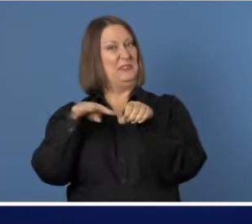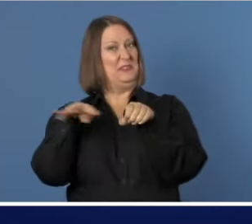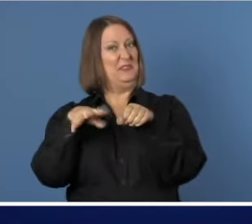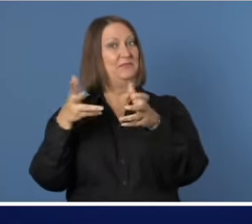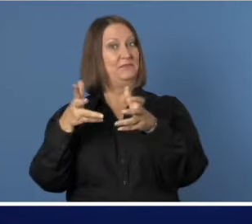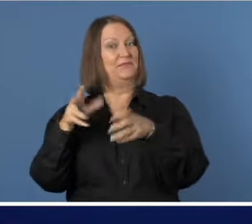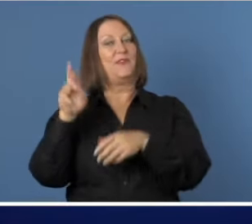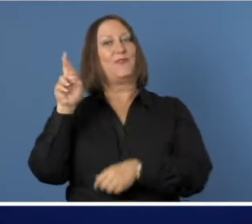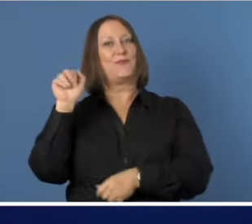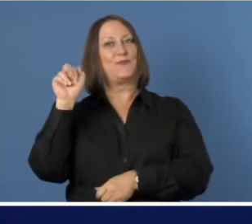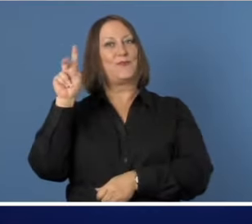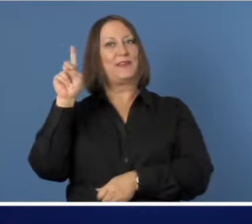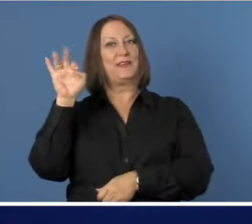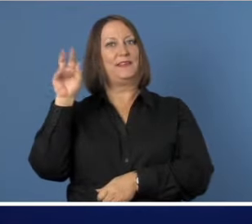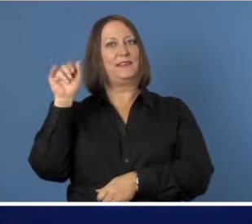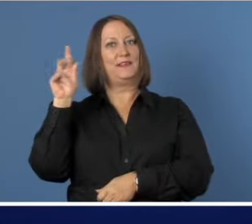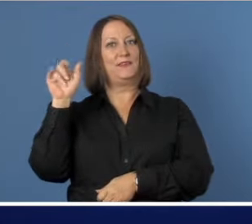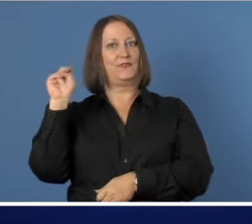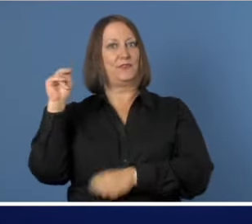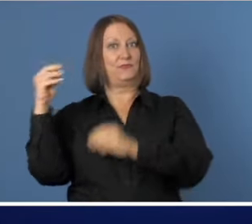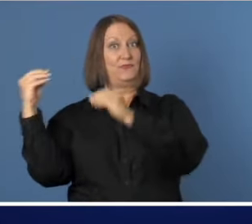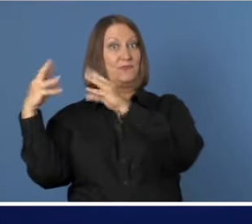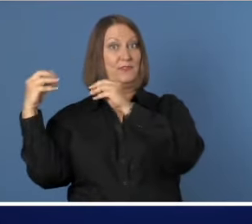The energy emitted is radiation.